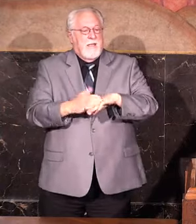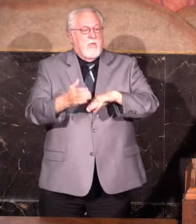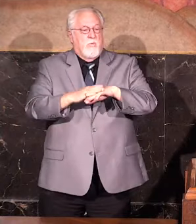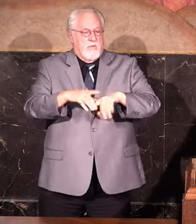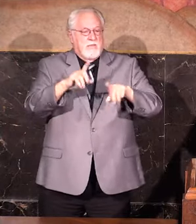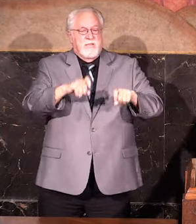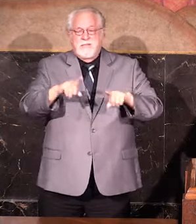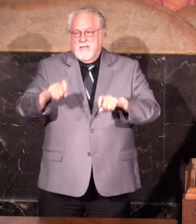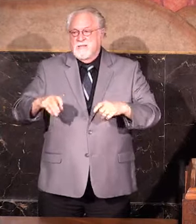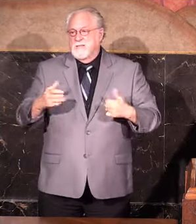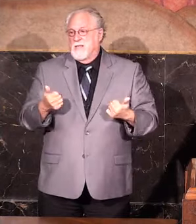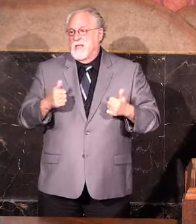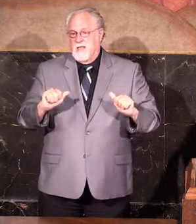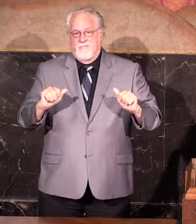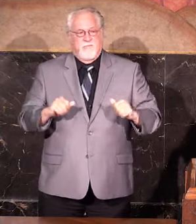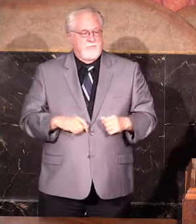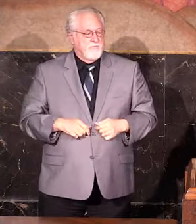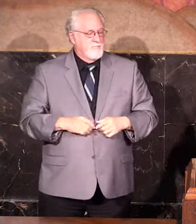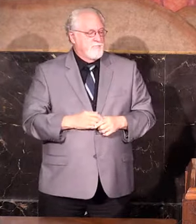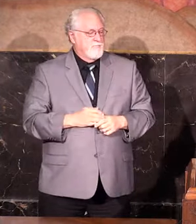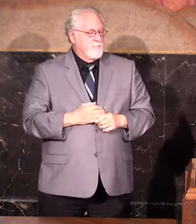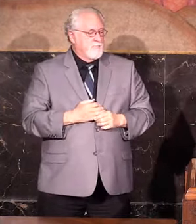volume populations that the governor mentioned.